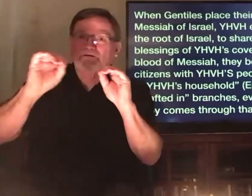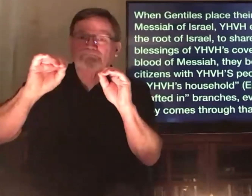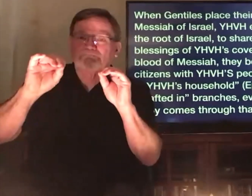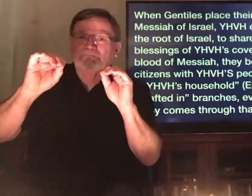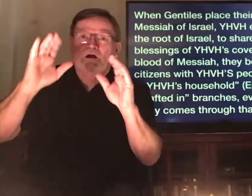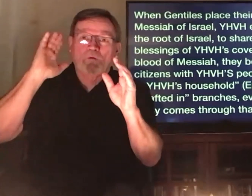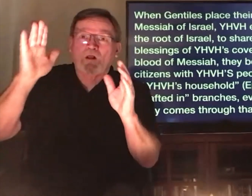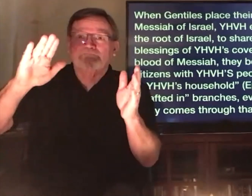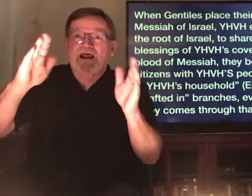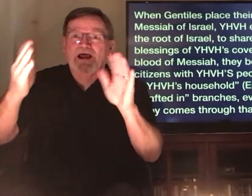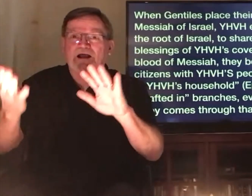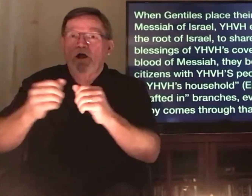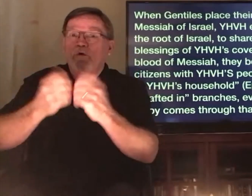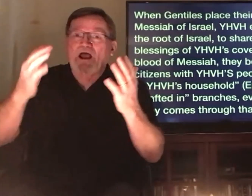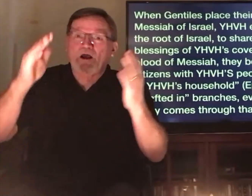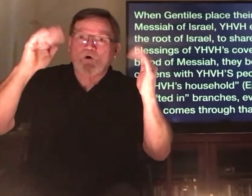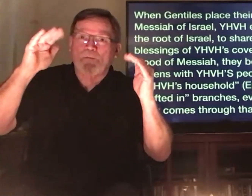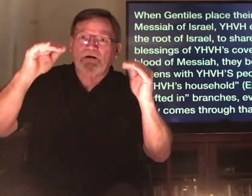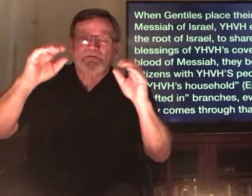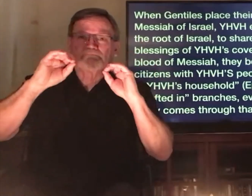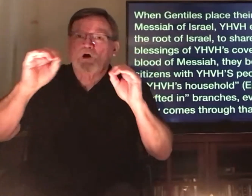tree not included the